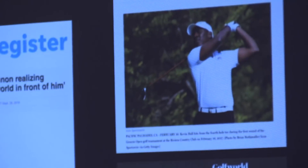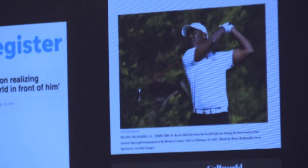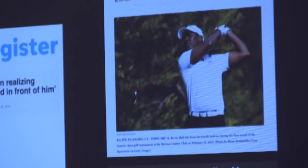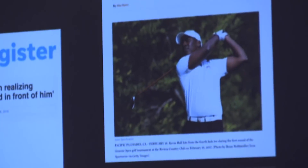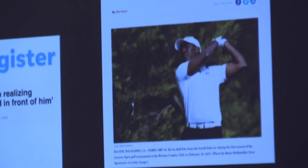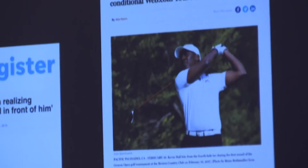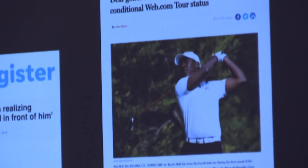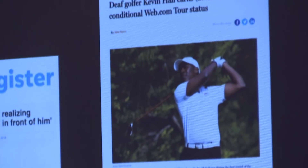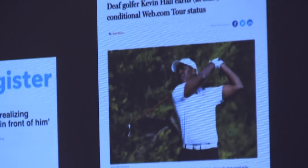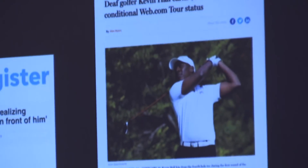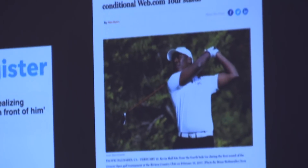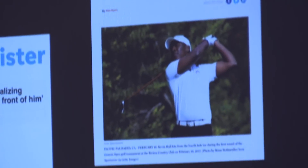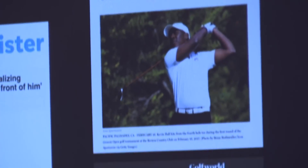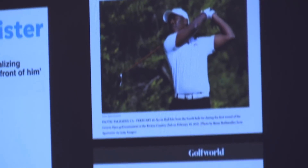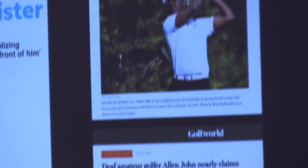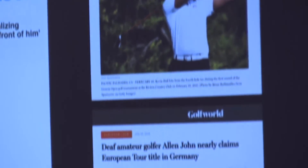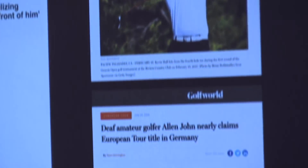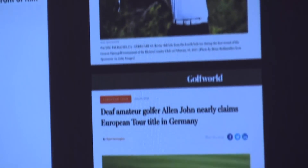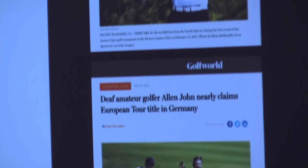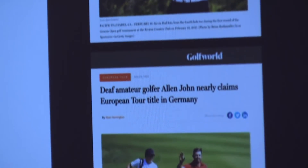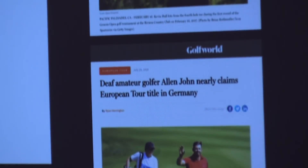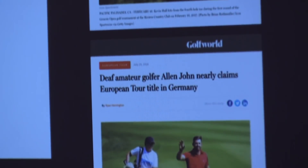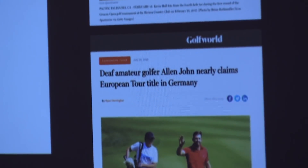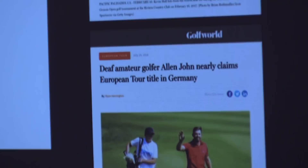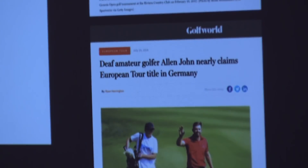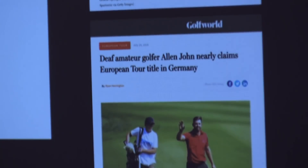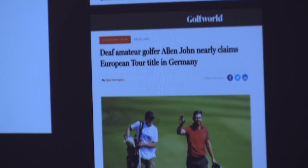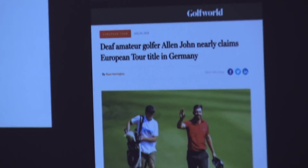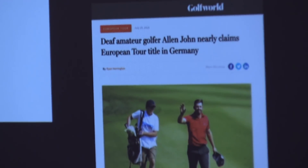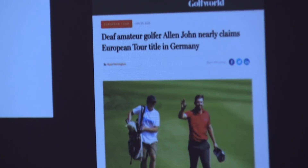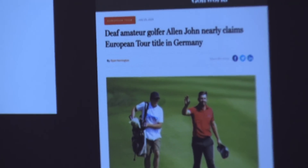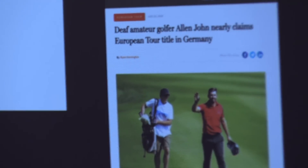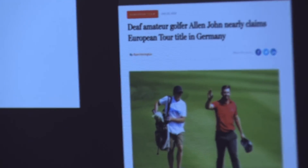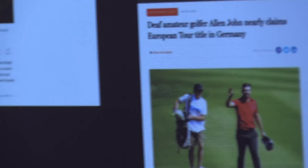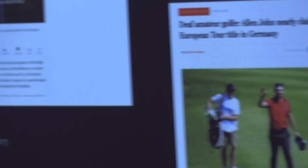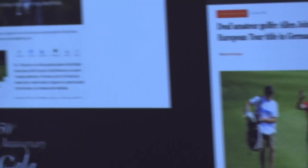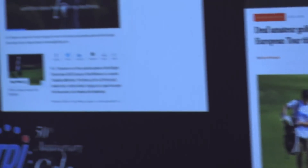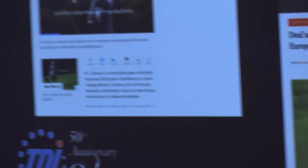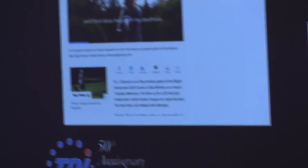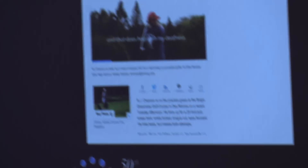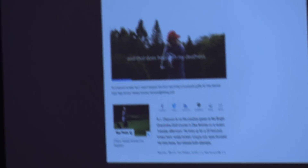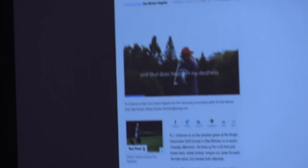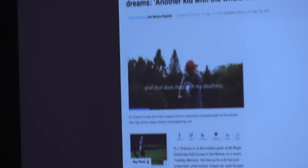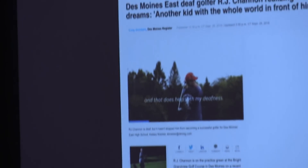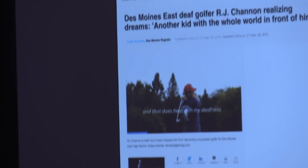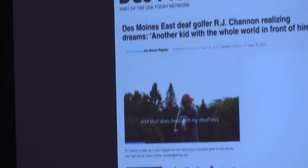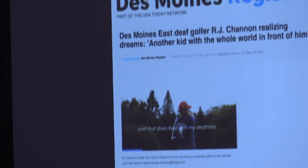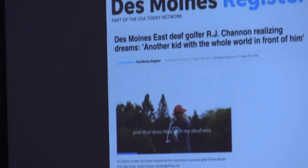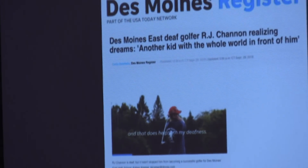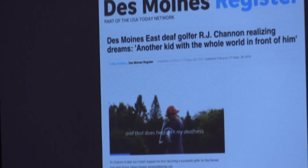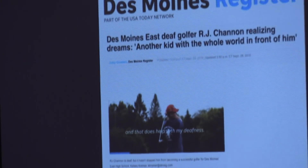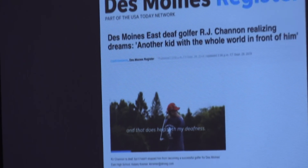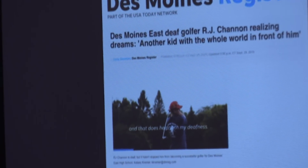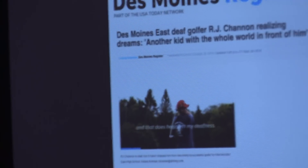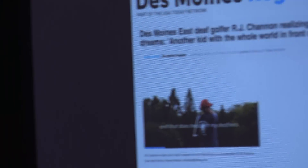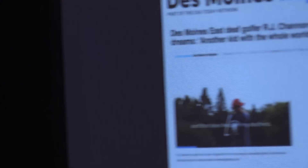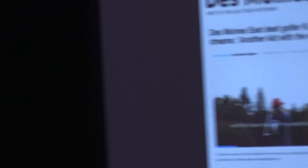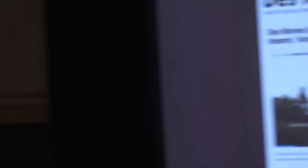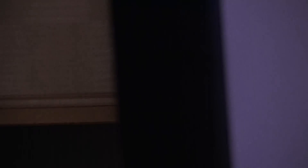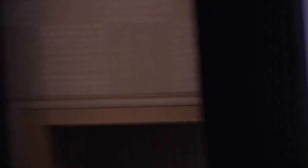And another individual, like I said, Alan Hall, who is German, and he played in the European